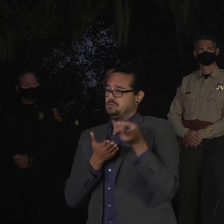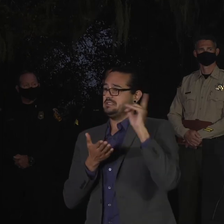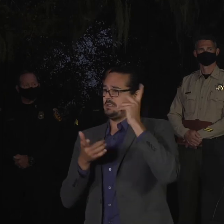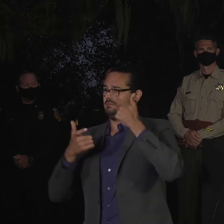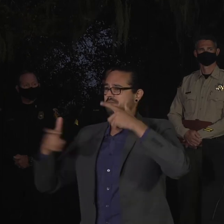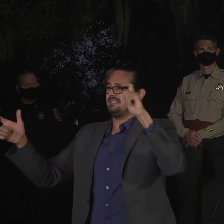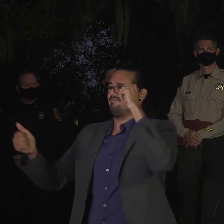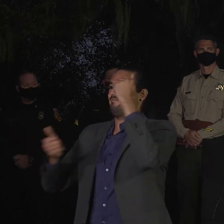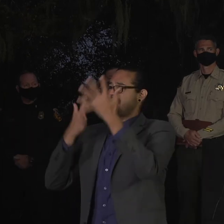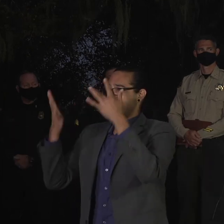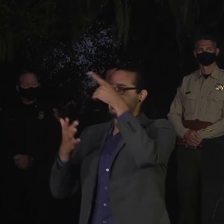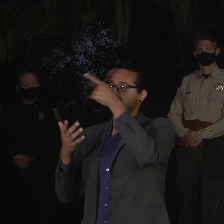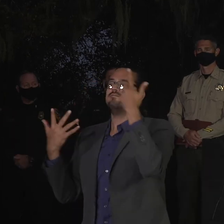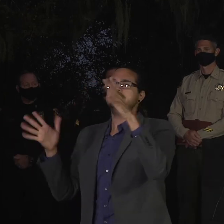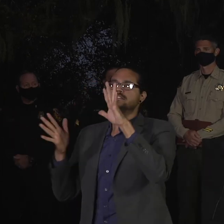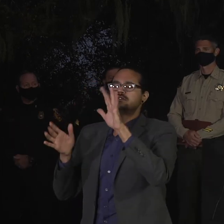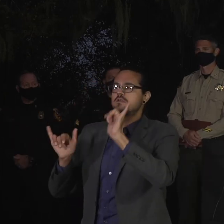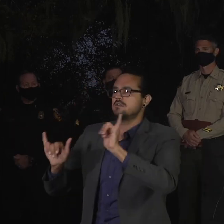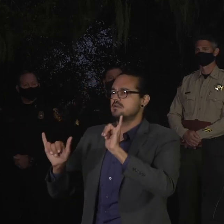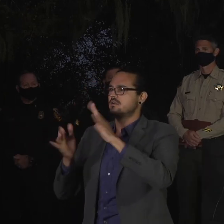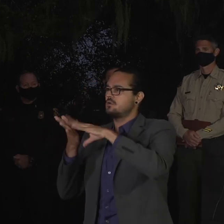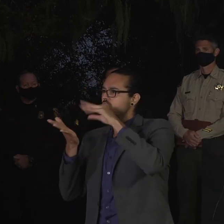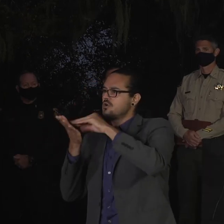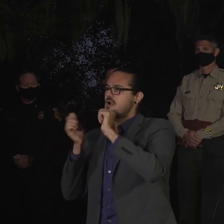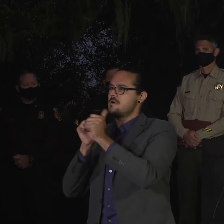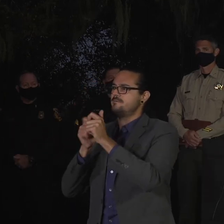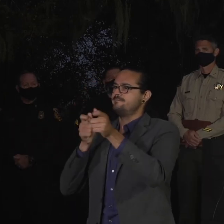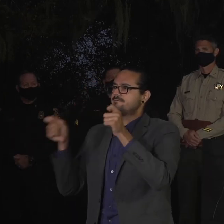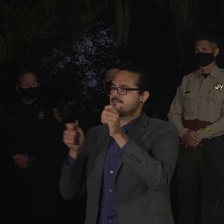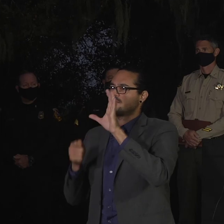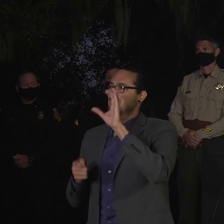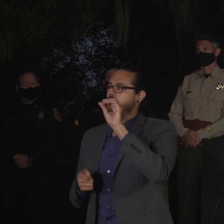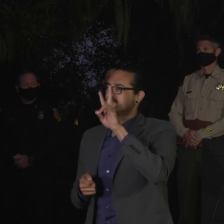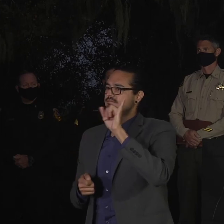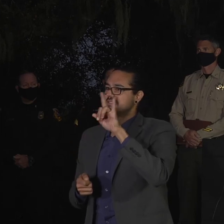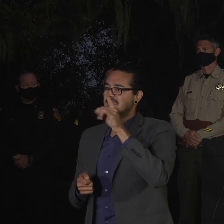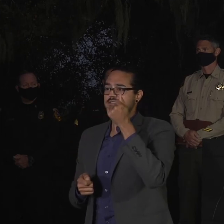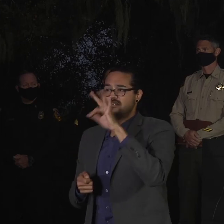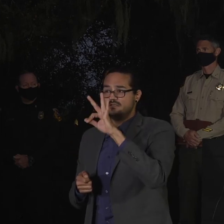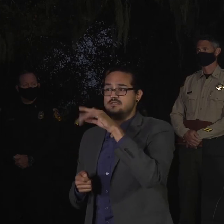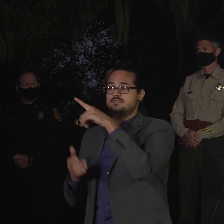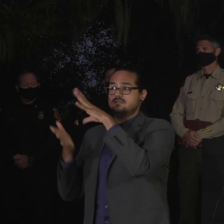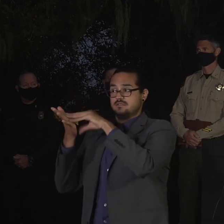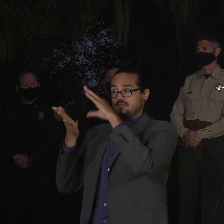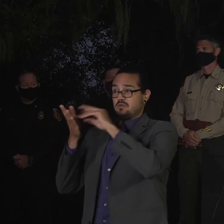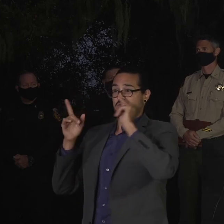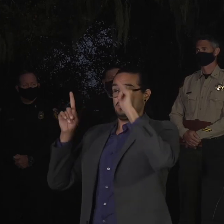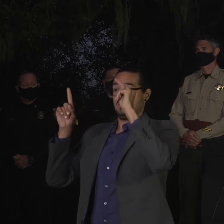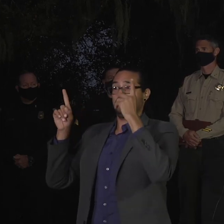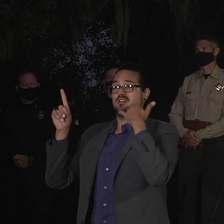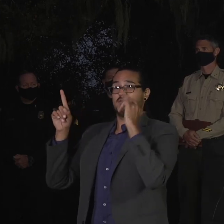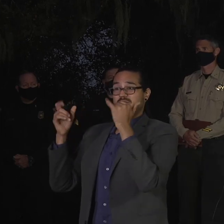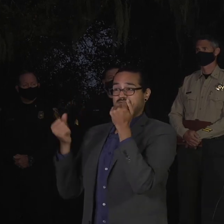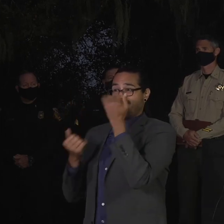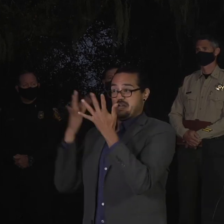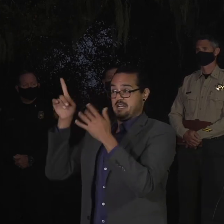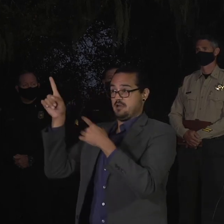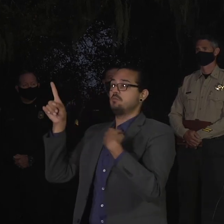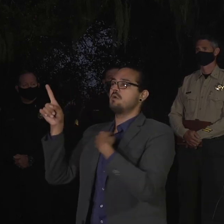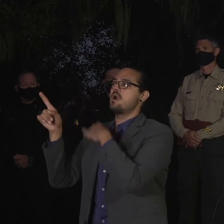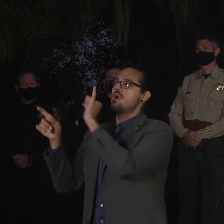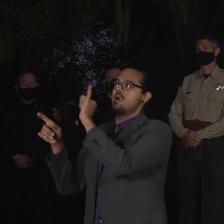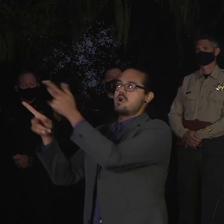what COVID-19 precautions look like. They've taken what they learned in Northern California and brought it here locally to the San Mateo Santa Cruz